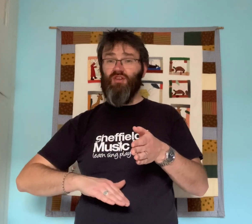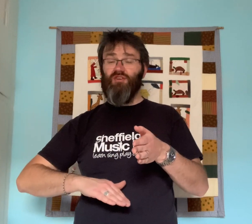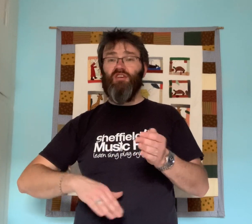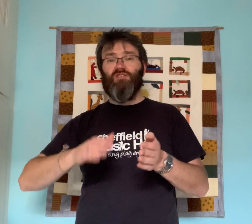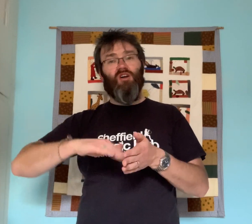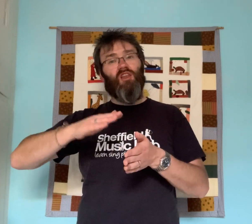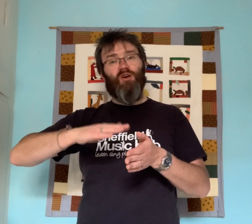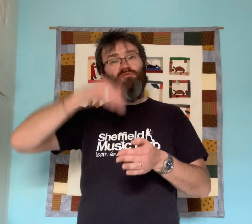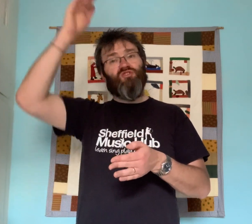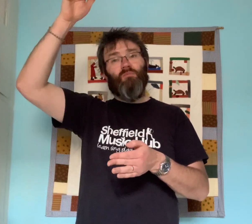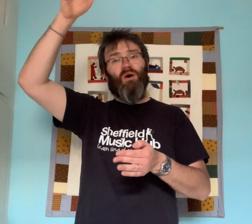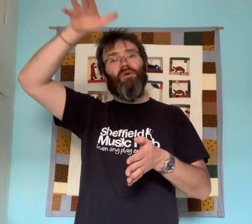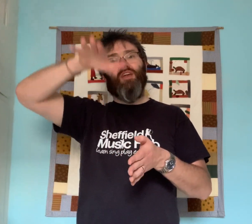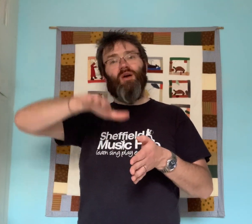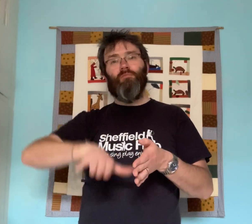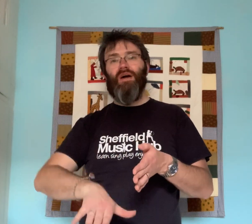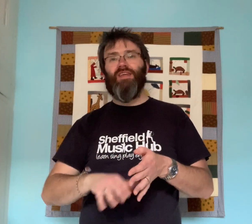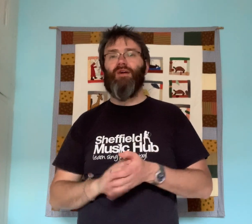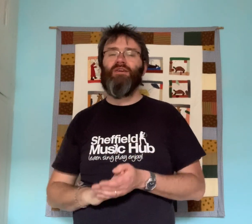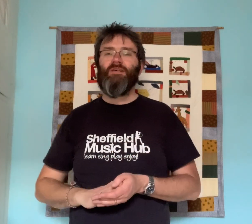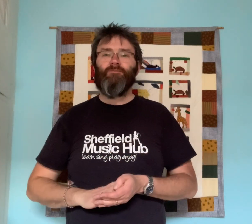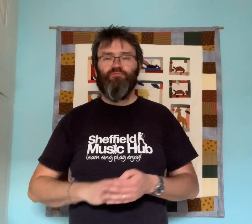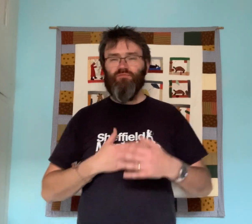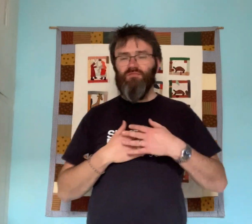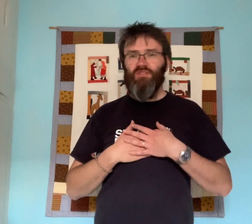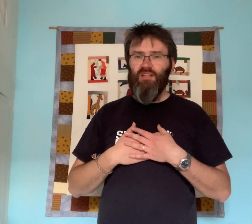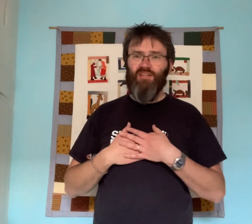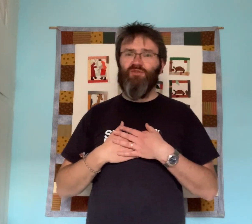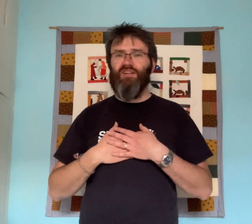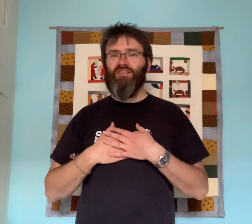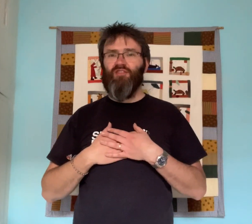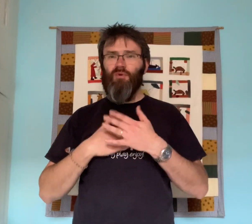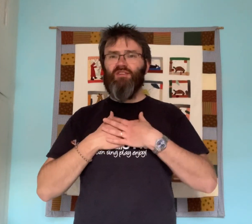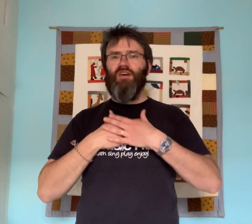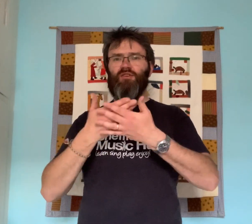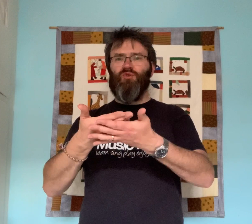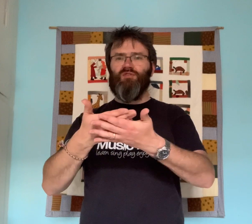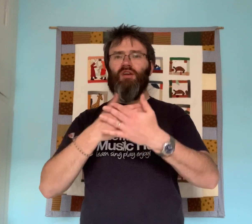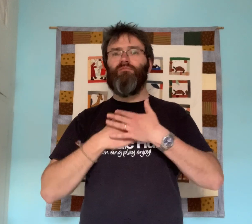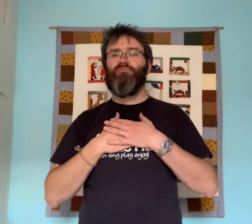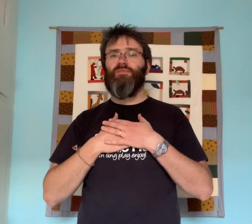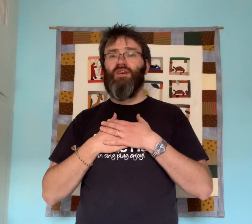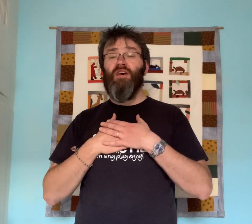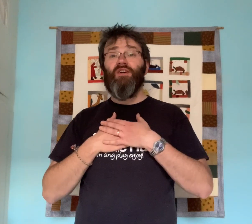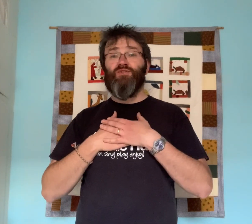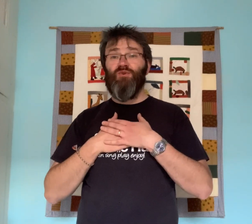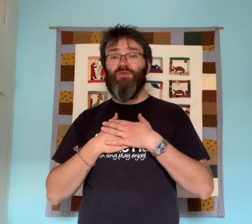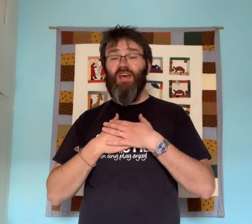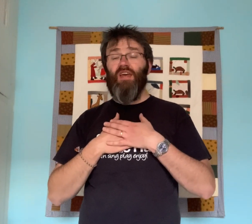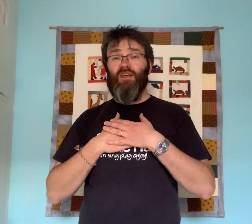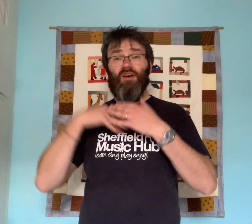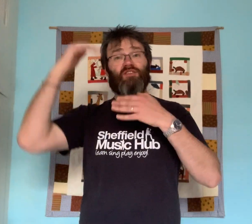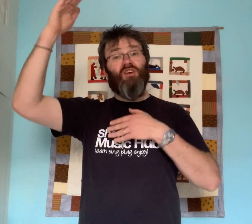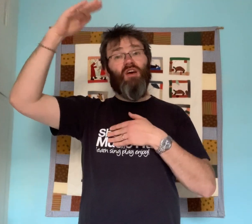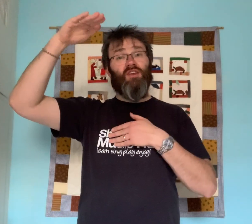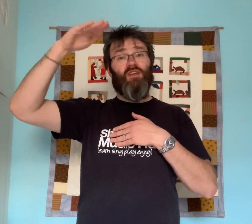imagination. Start low, jump up, and then come back down. Let's do that together. My turn, your turn. To take a journey